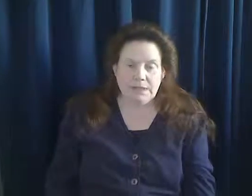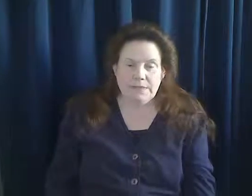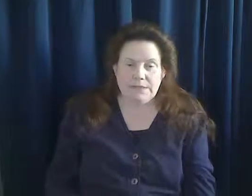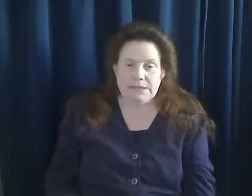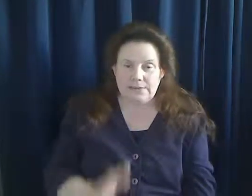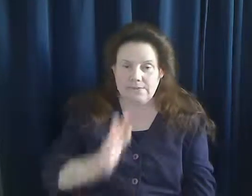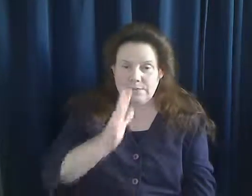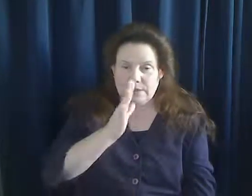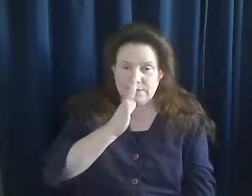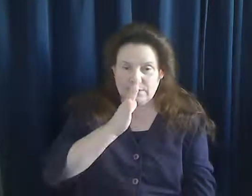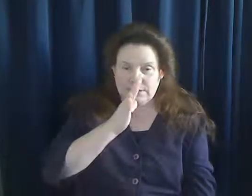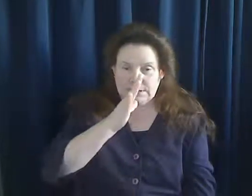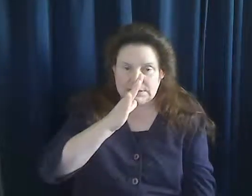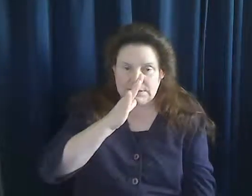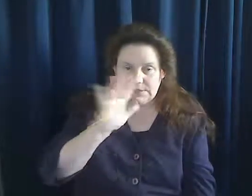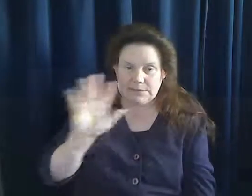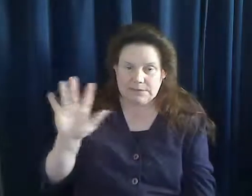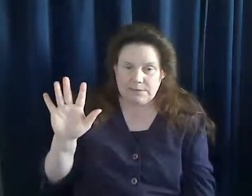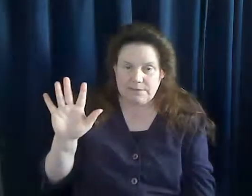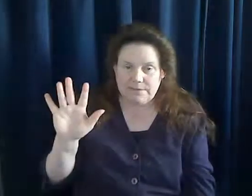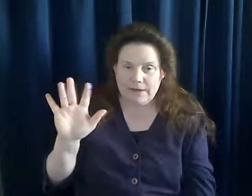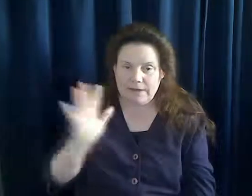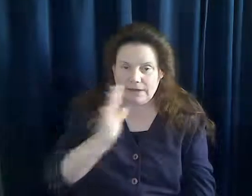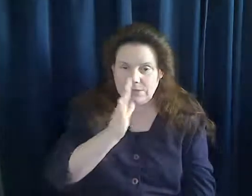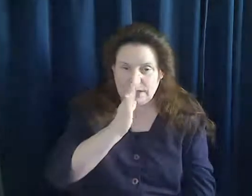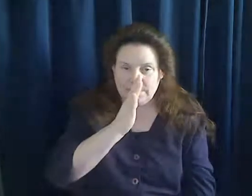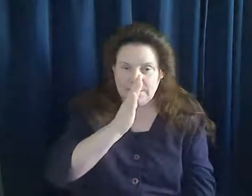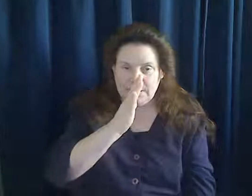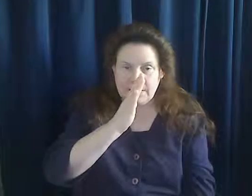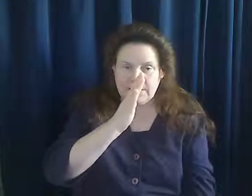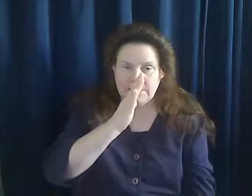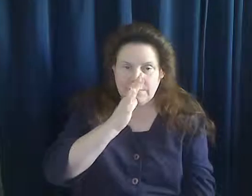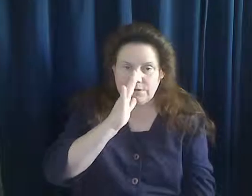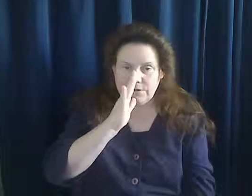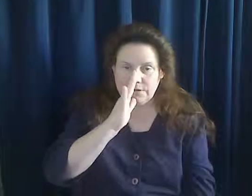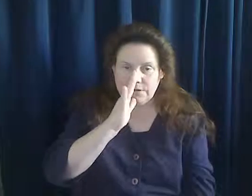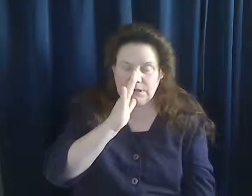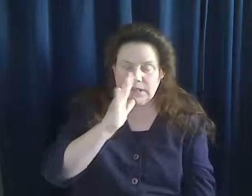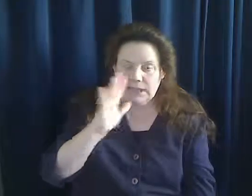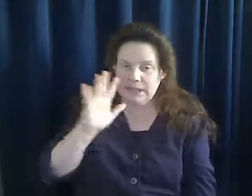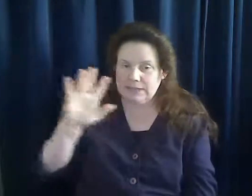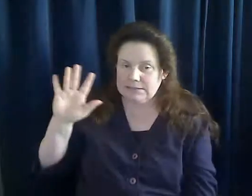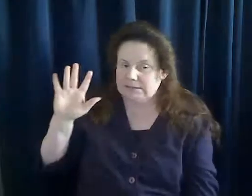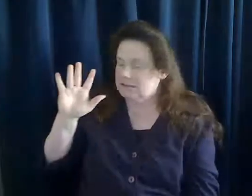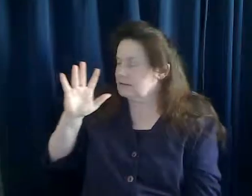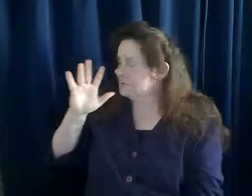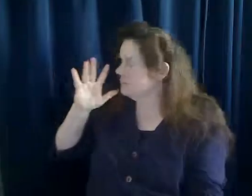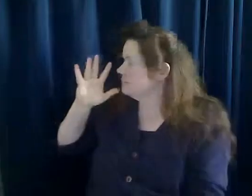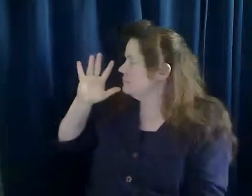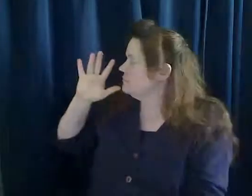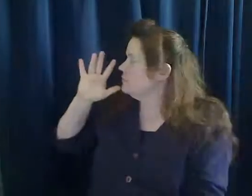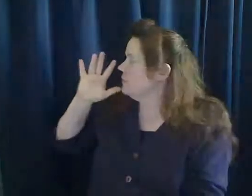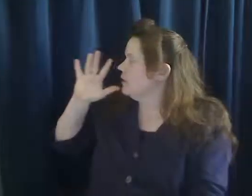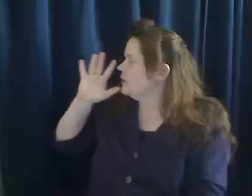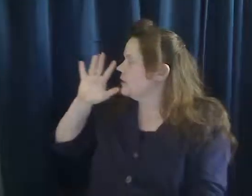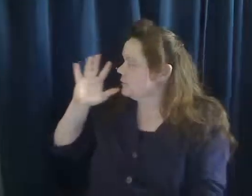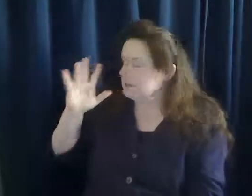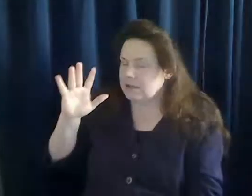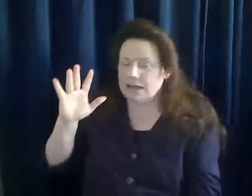The sign for mother is like this. It's a number 5 hand shape, mother, and mother. I'm